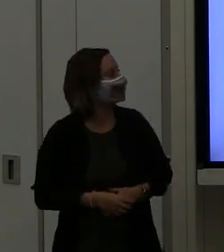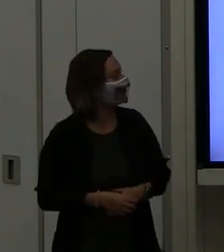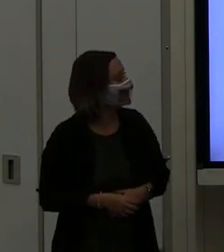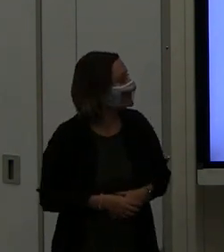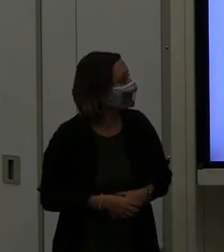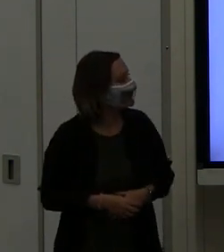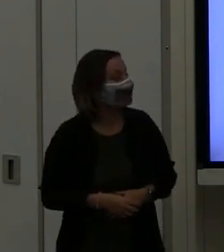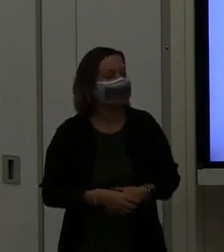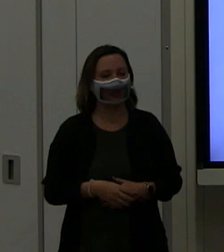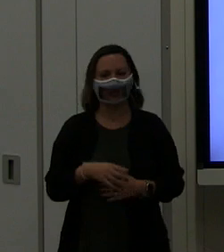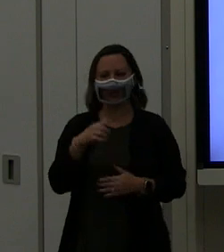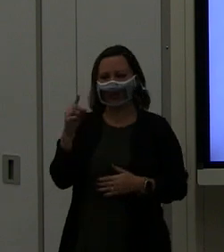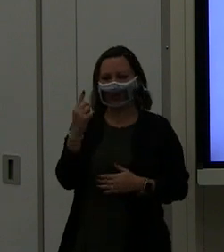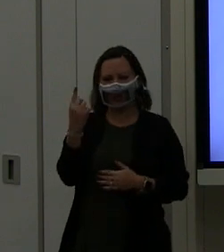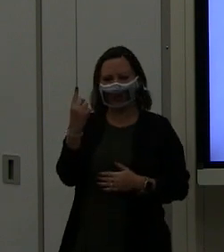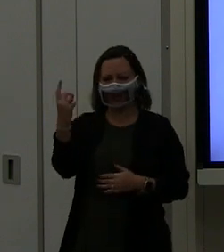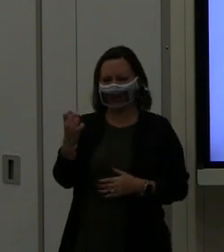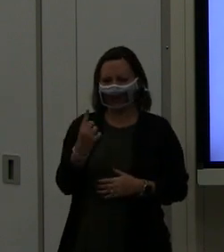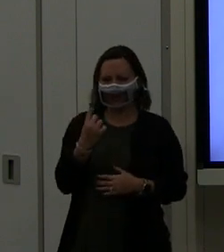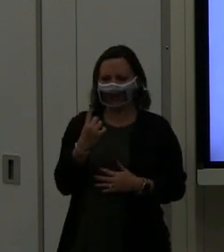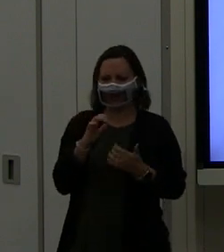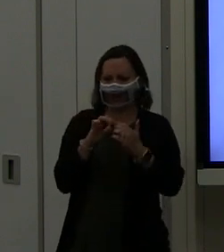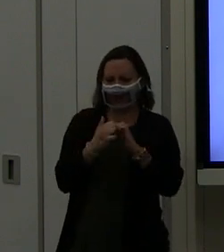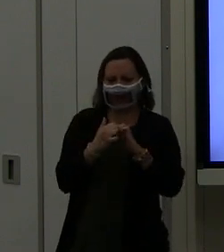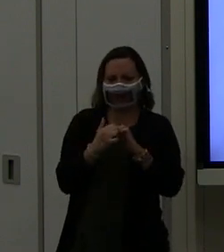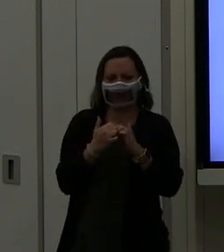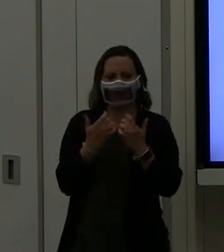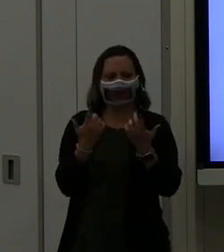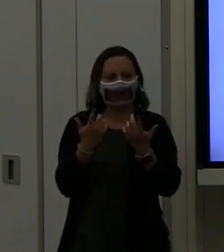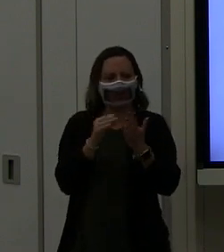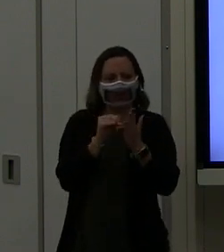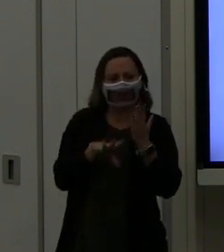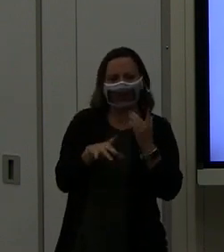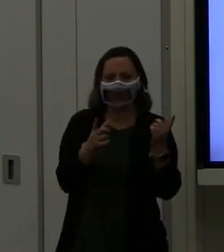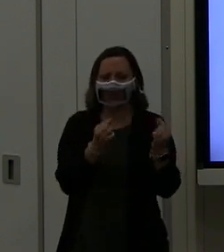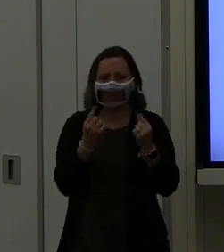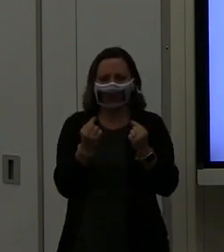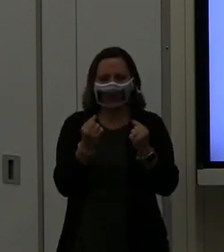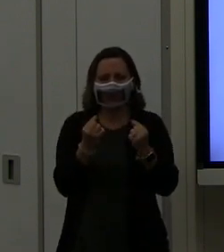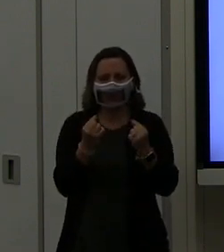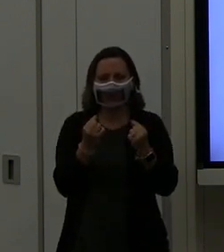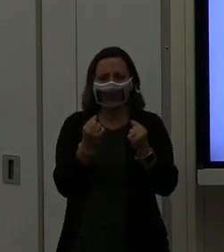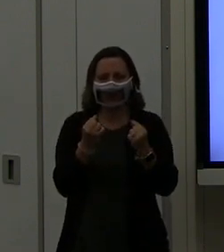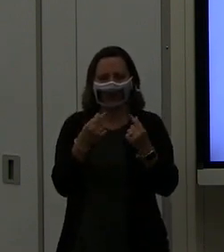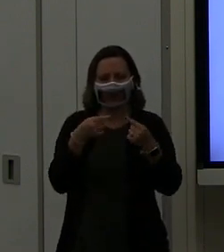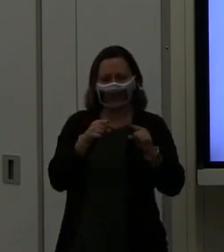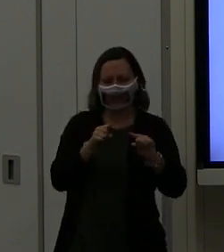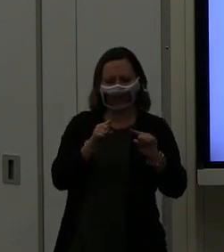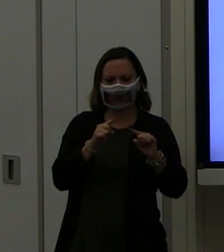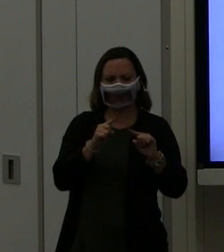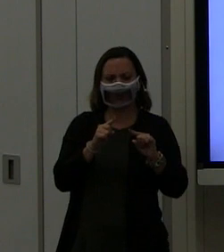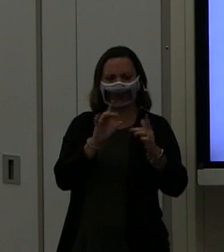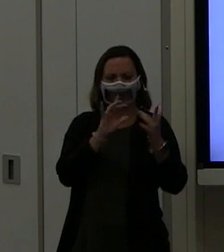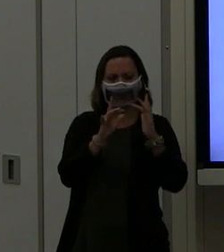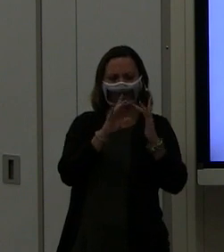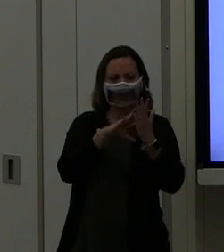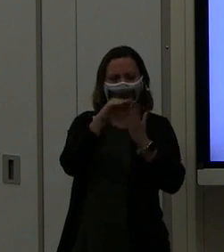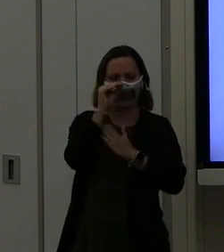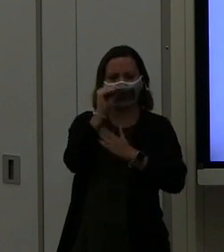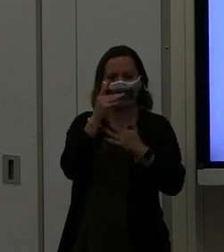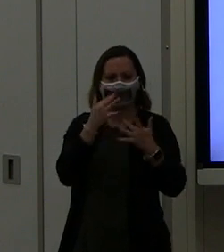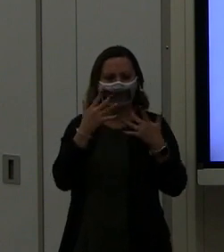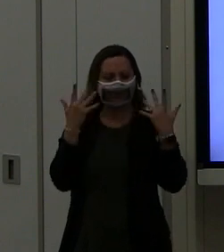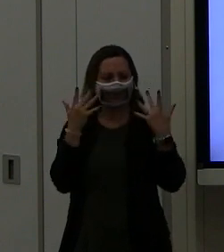So one of the questions was, how did students do during e-learning in the spring? Well, for context, specifically